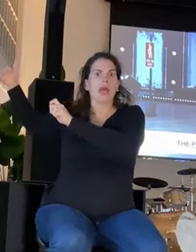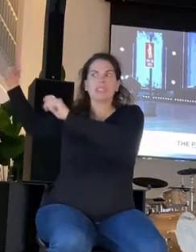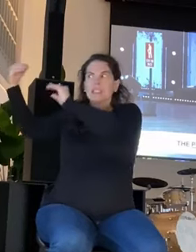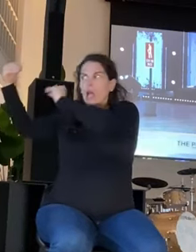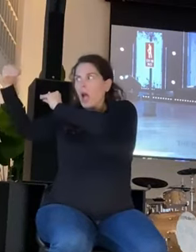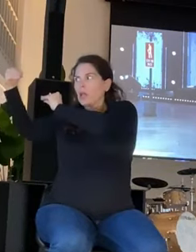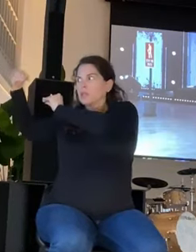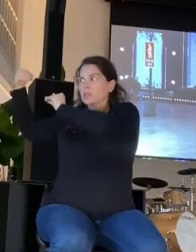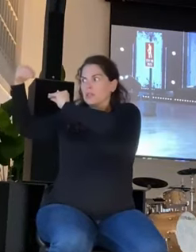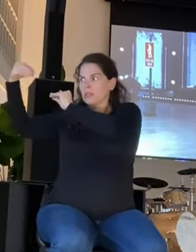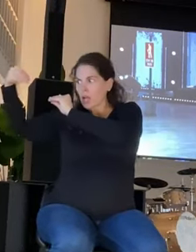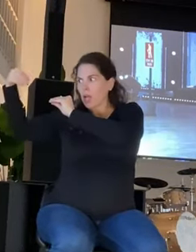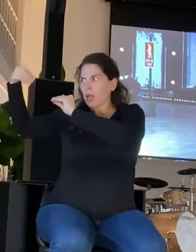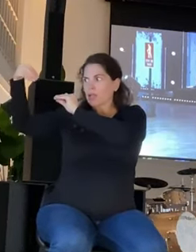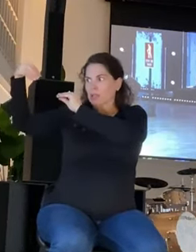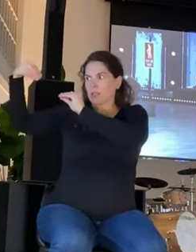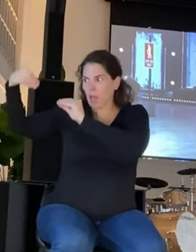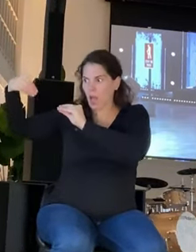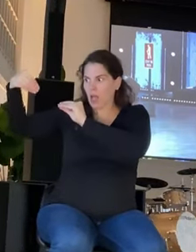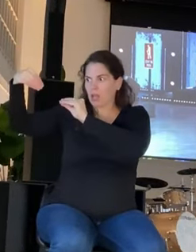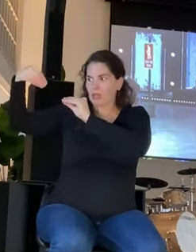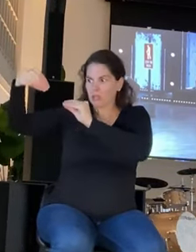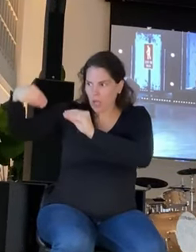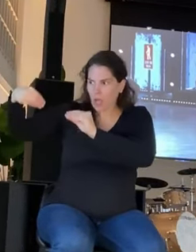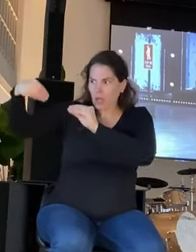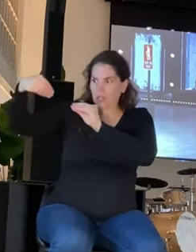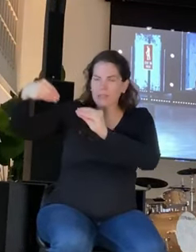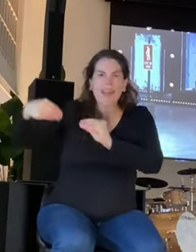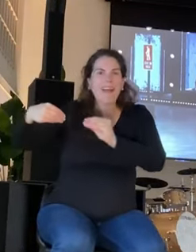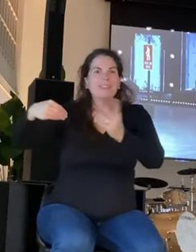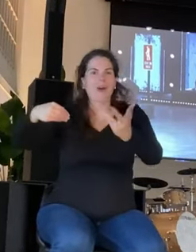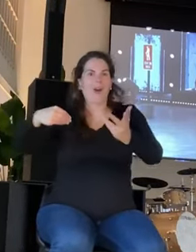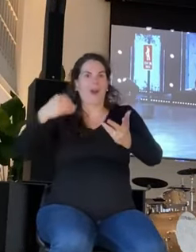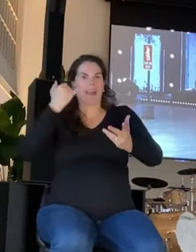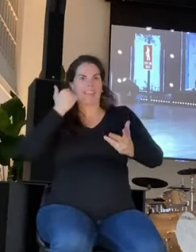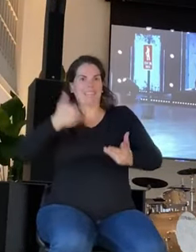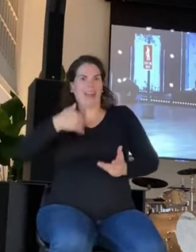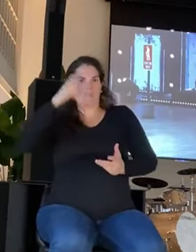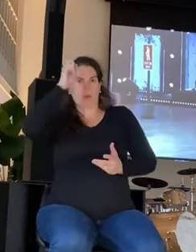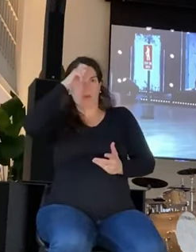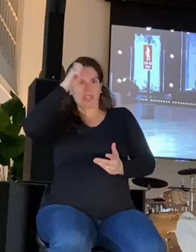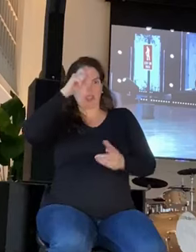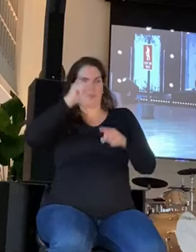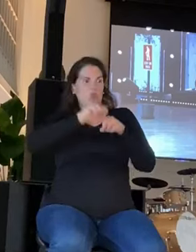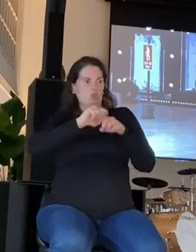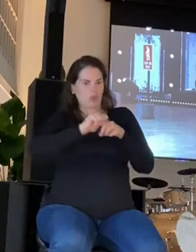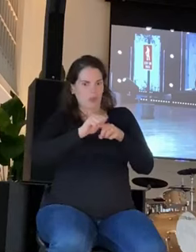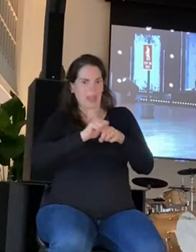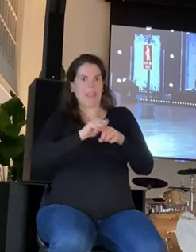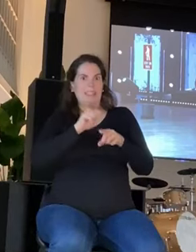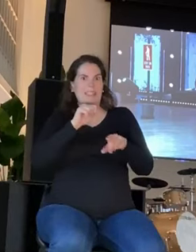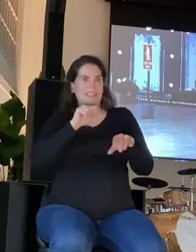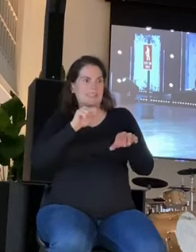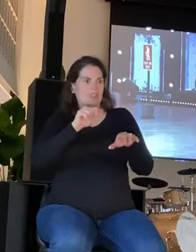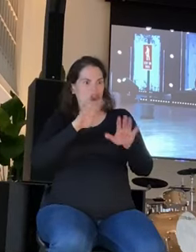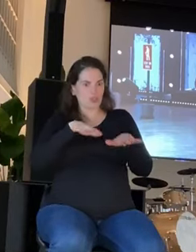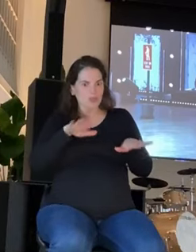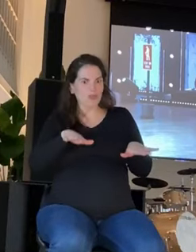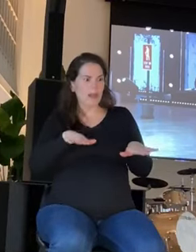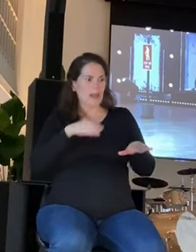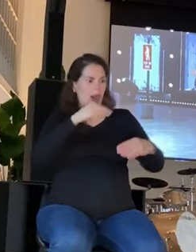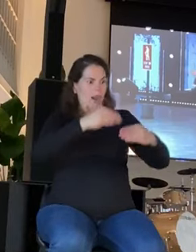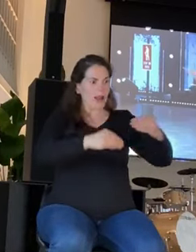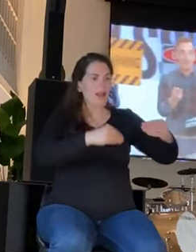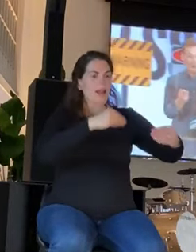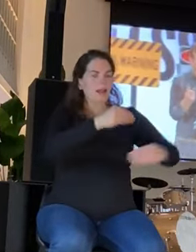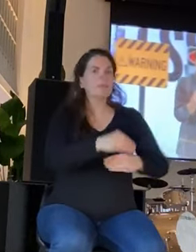and back. People of wisdom, training the next generation in godly wisdom, in the ways of wisdom. In